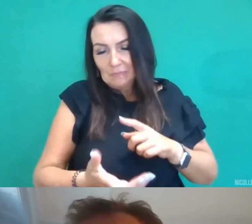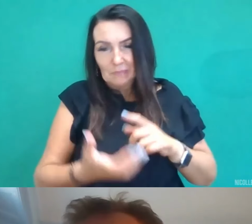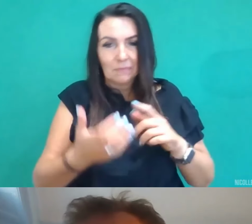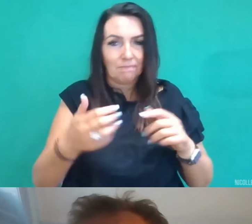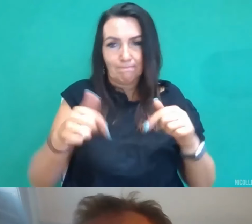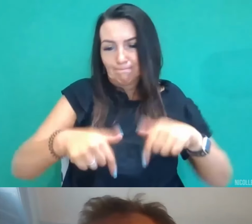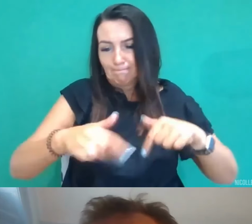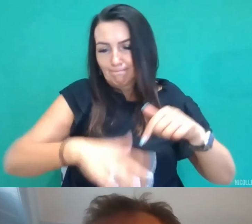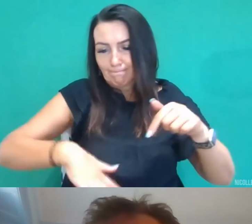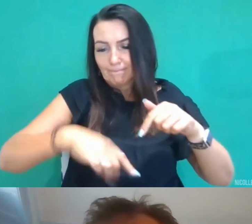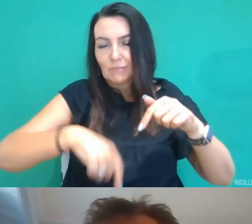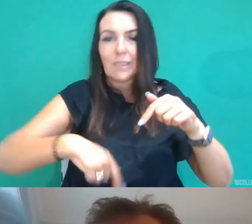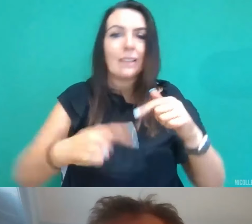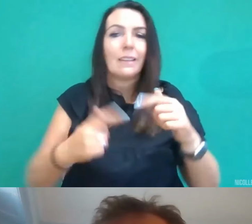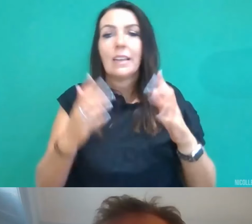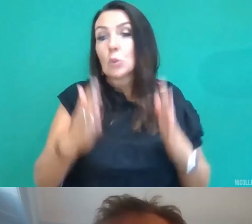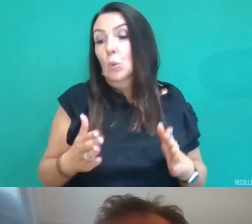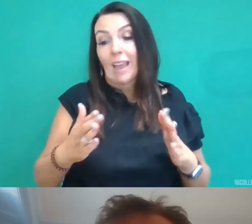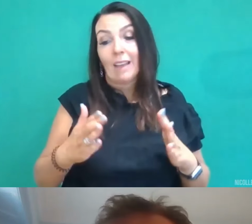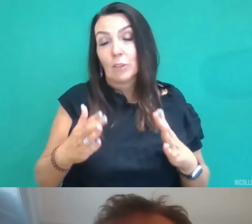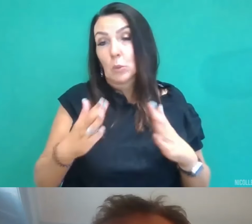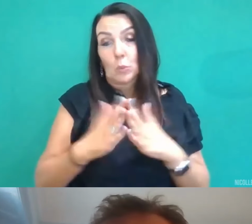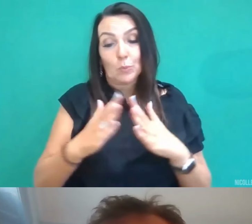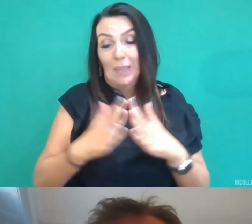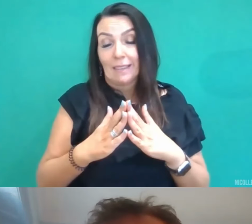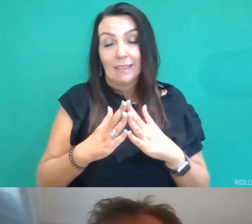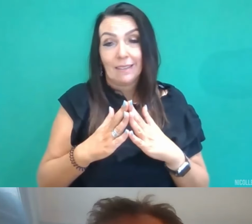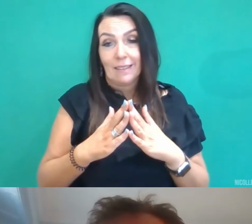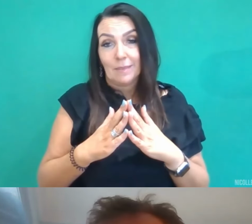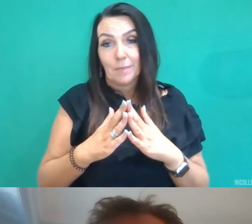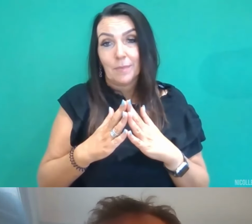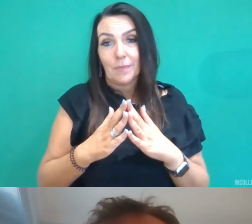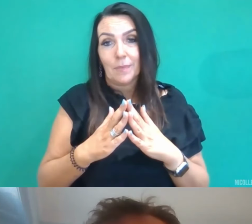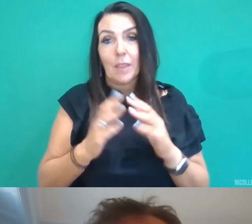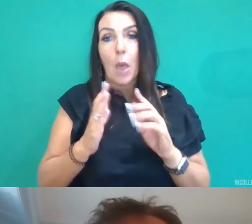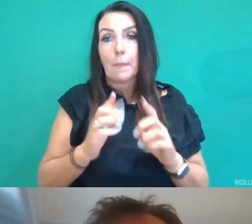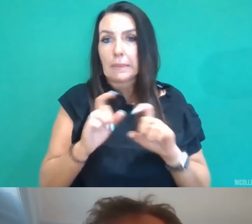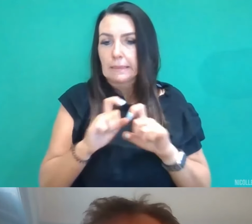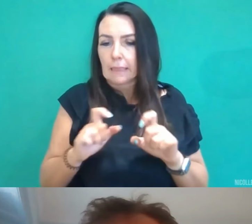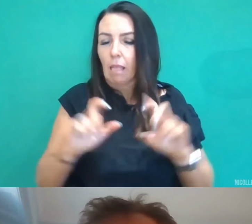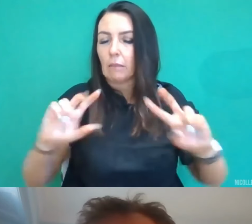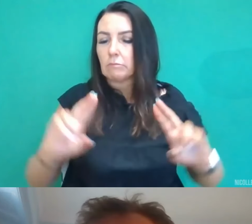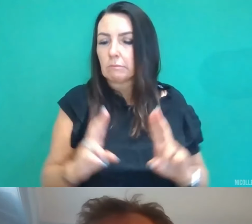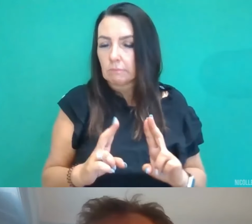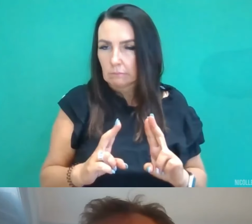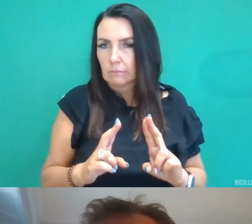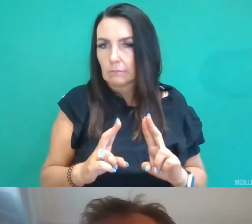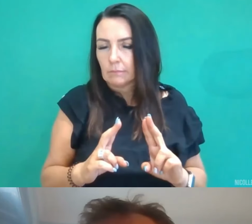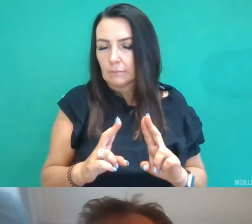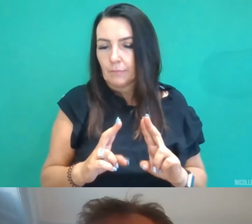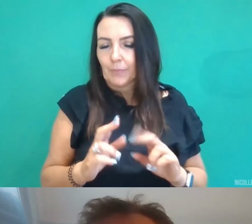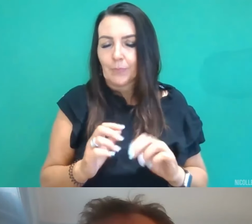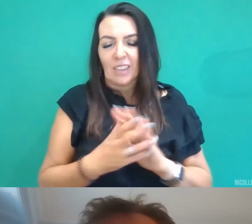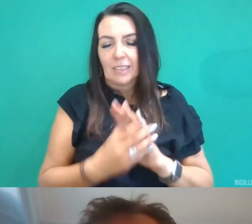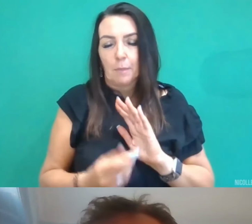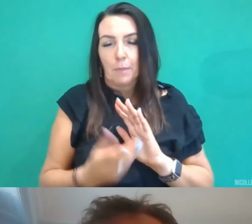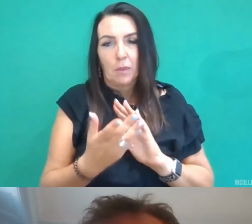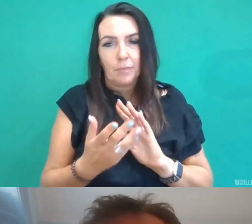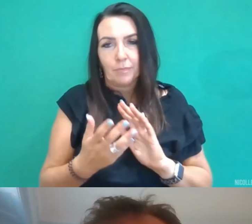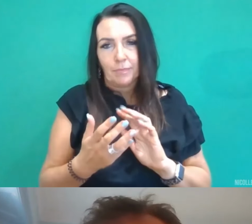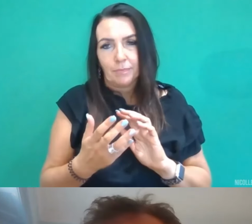they don't have to isolate in the home, but some people would then be restricted, for example, from contact